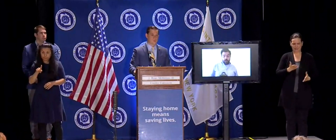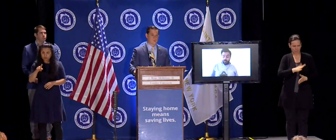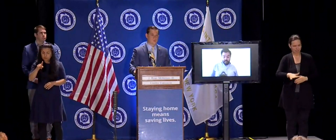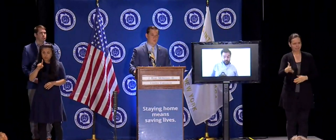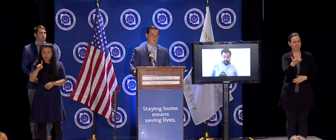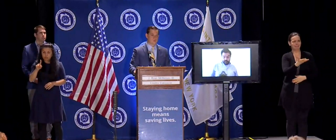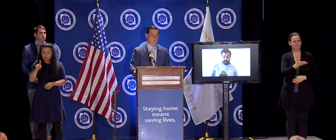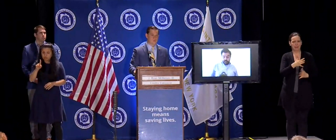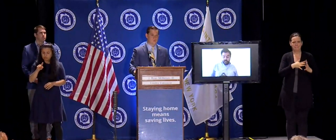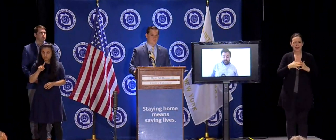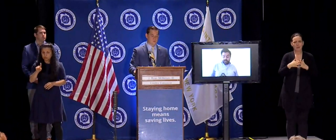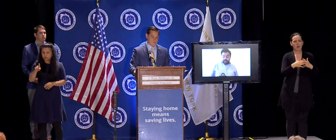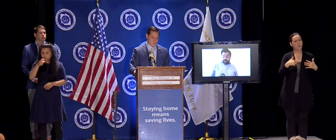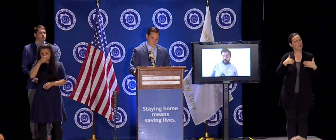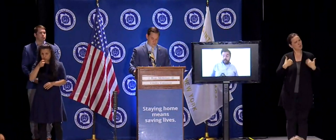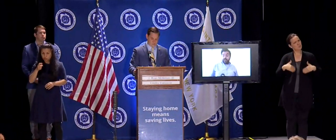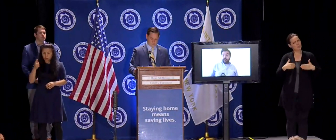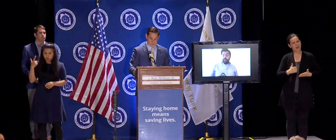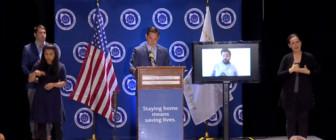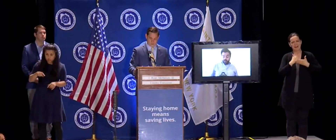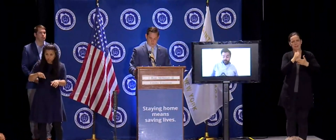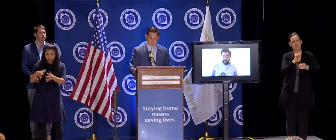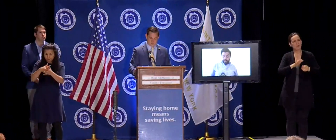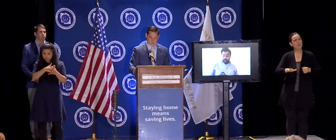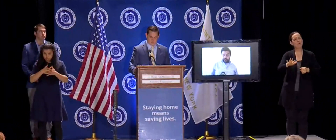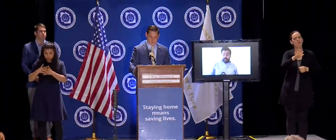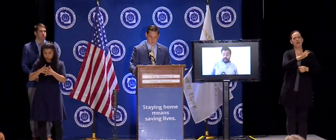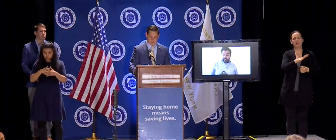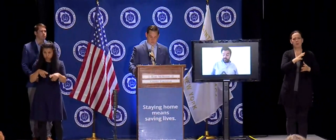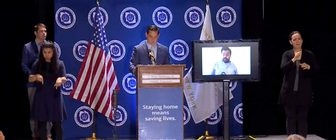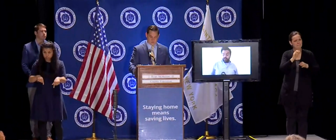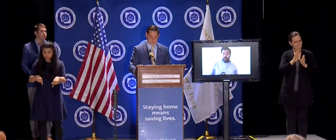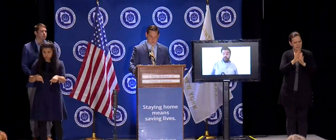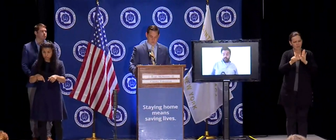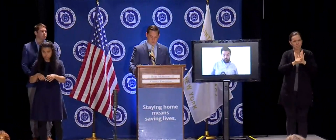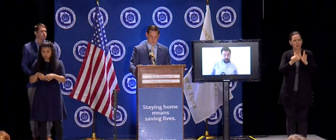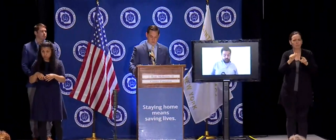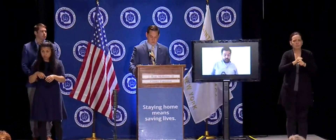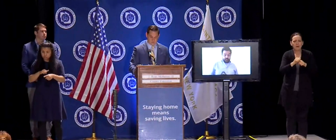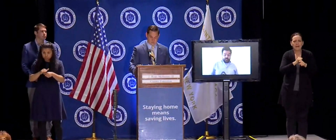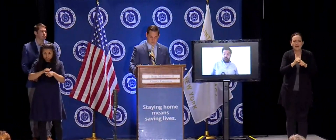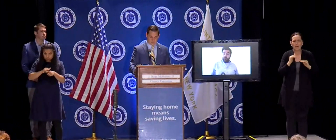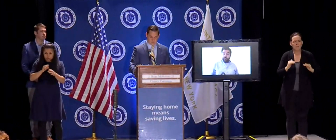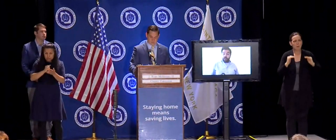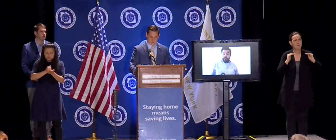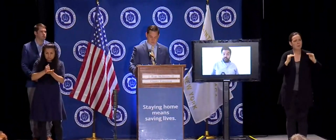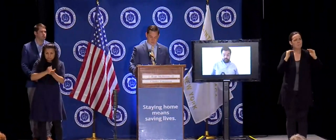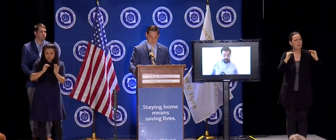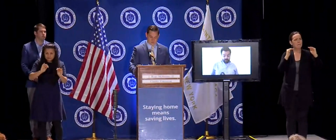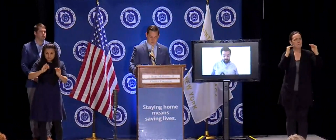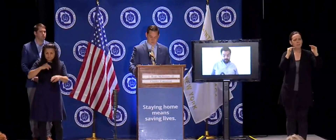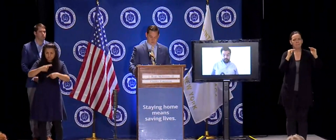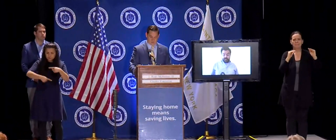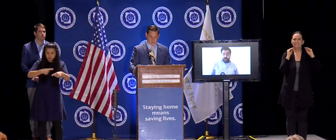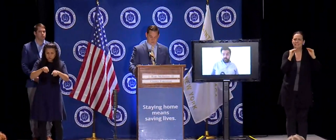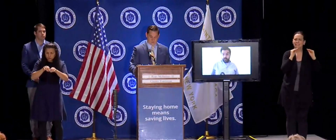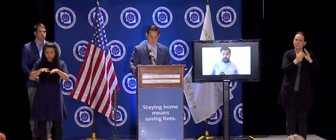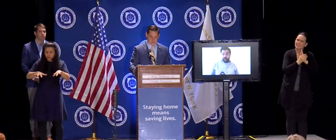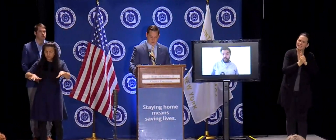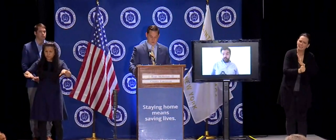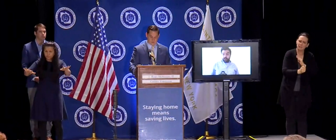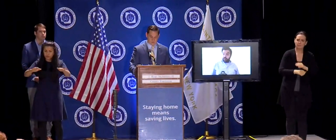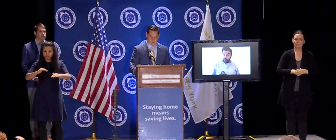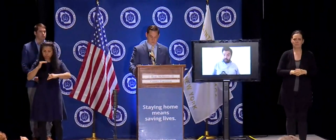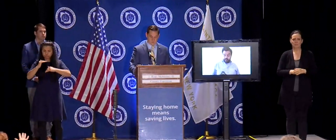from all backgrounds assess training to moving into highly skilled roles across the company's corporate offices, tech